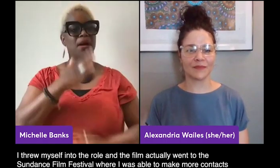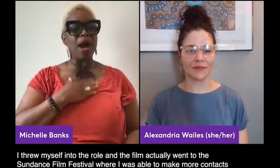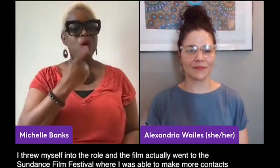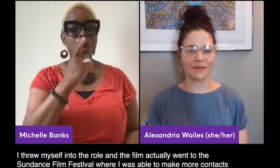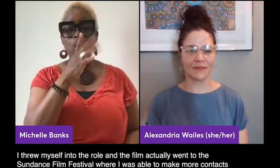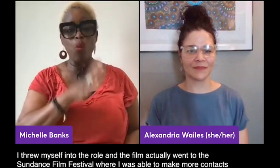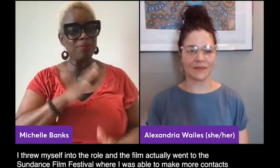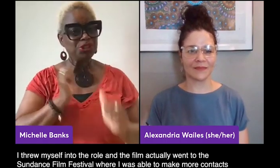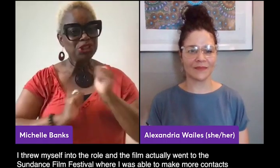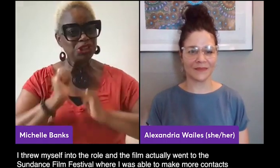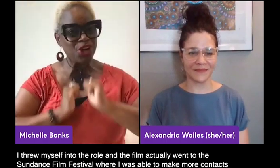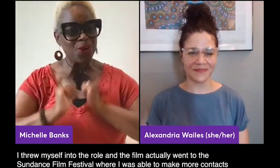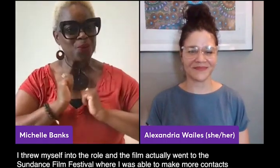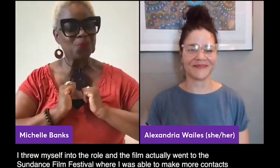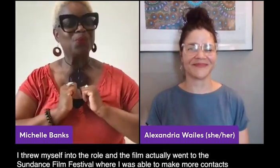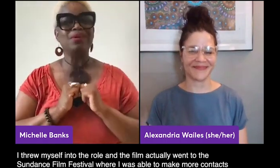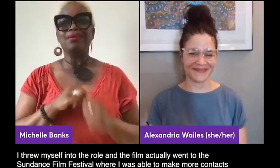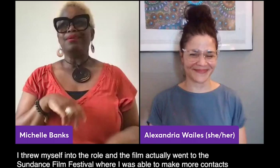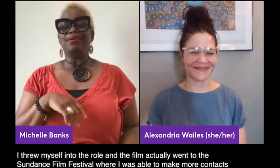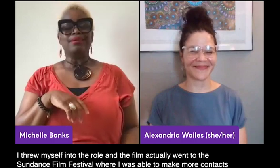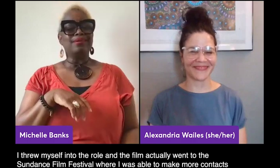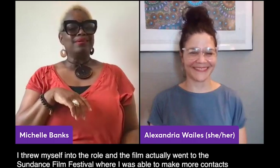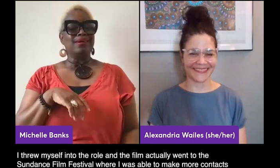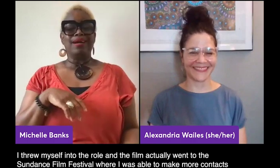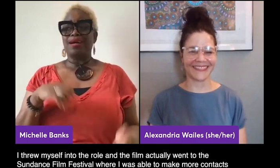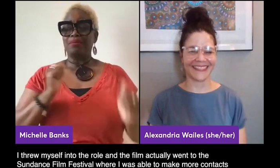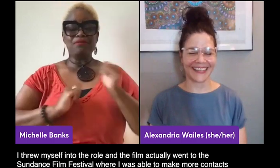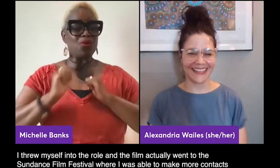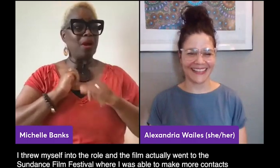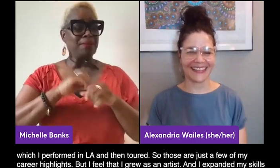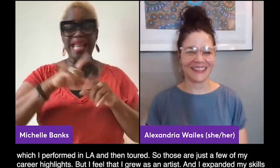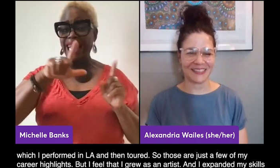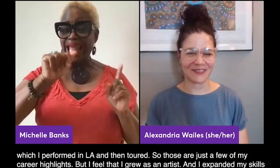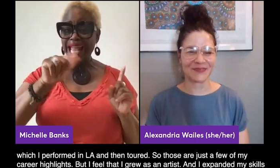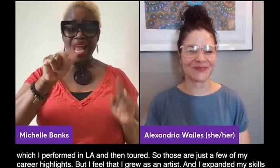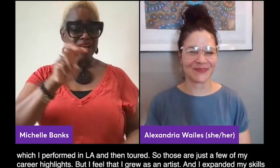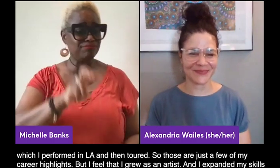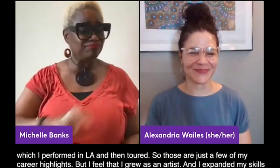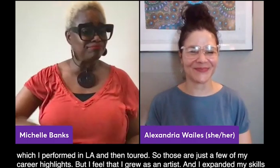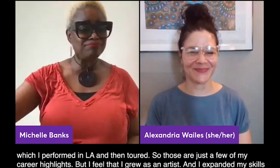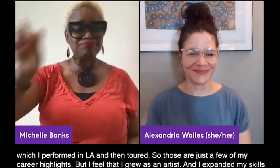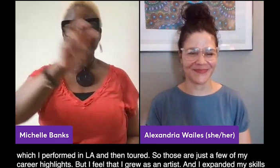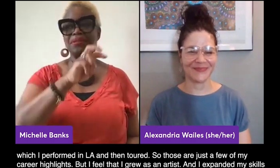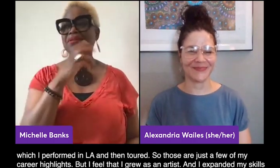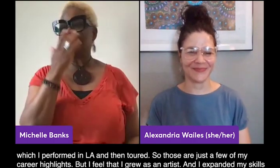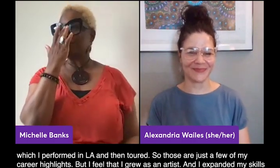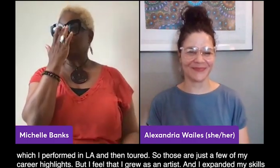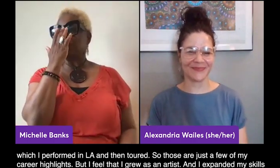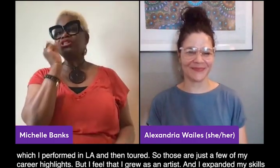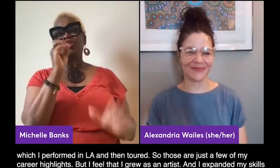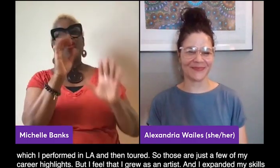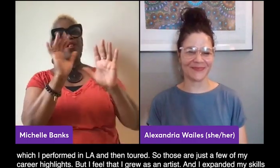And I continued working and developed my one-woman show, which I performed in LA and then toured.